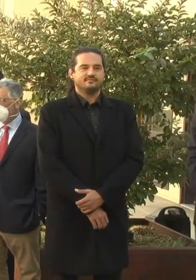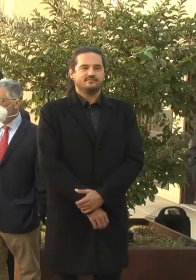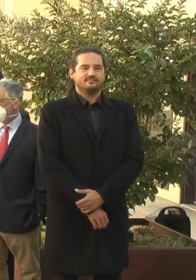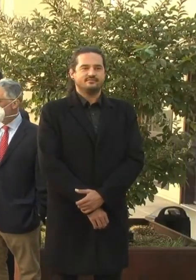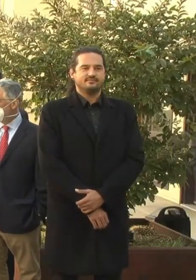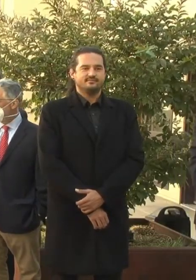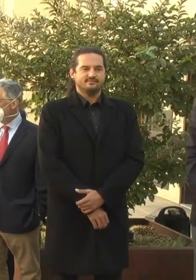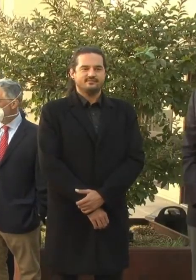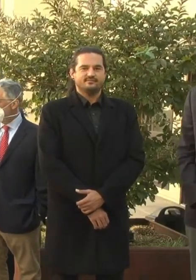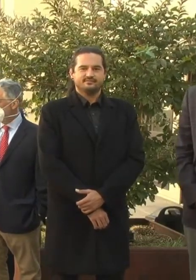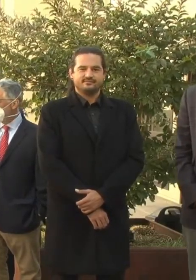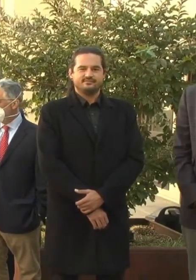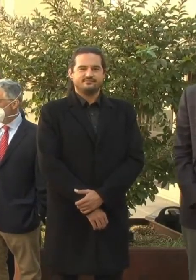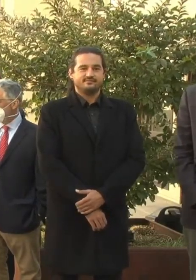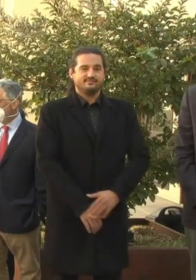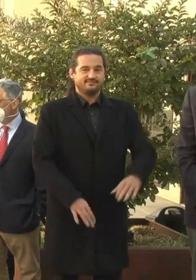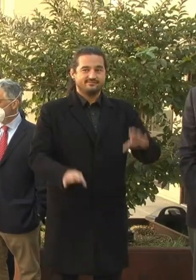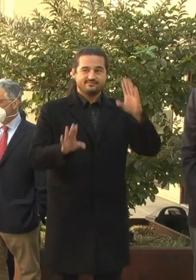All right.